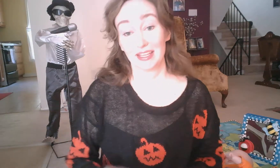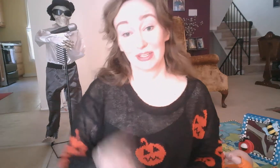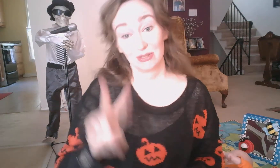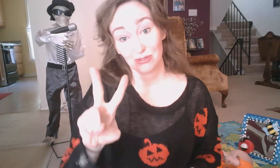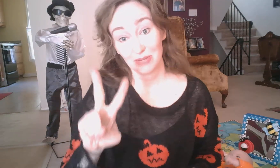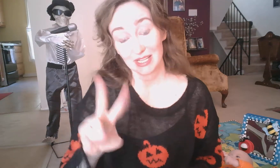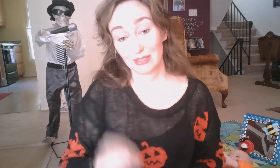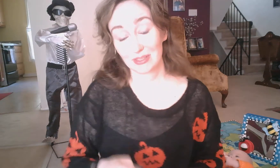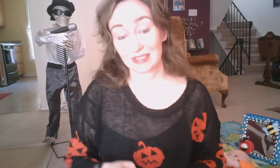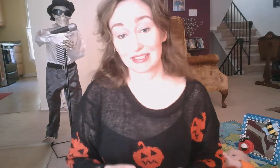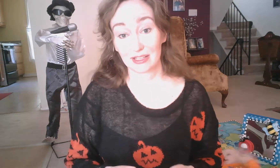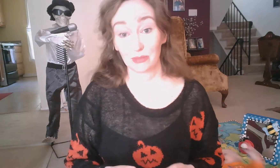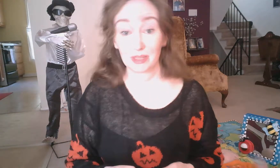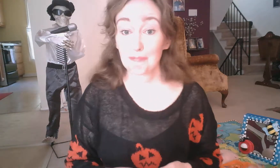There are two ways you can say Halloween.